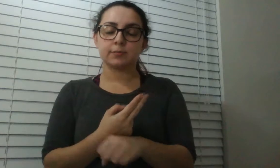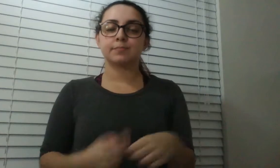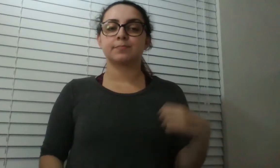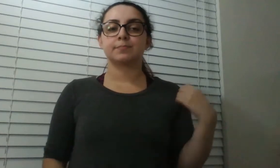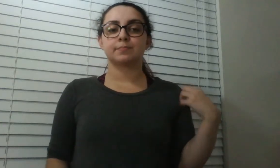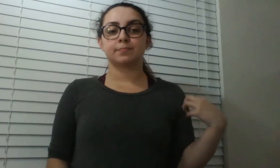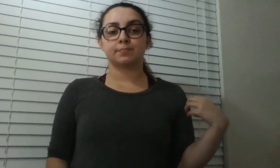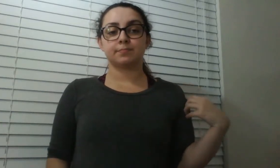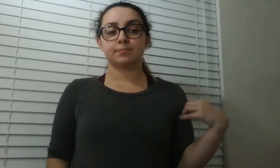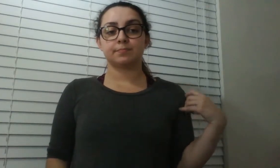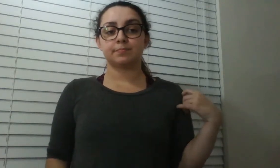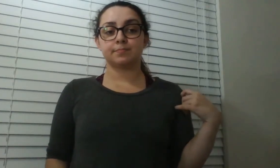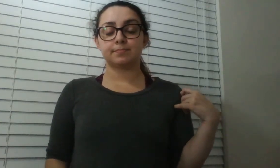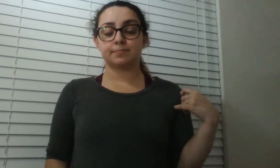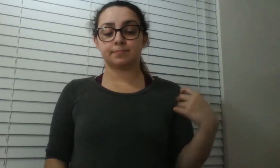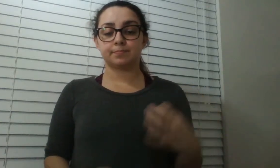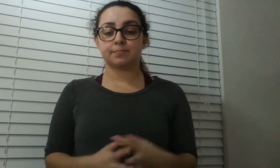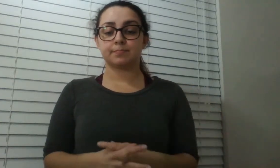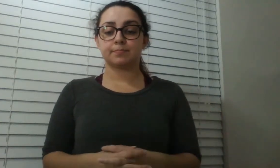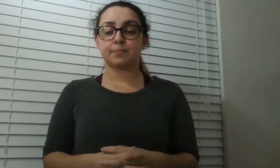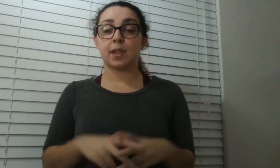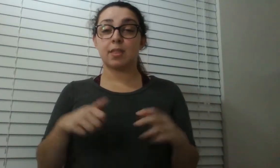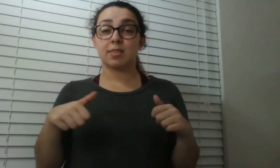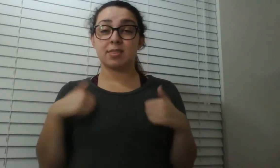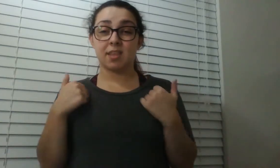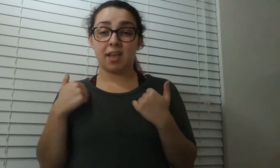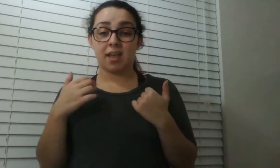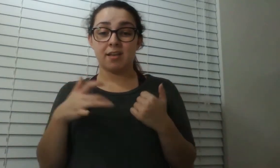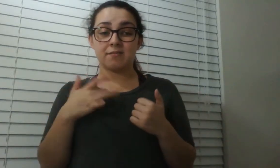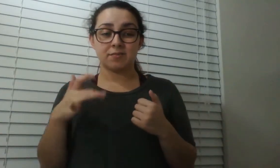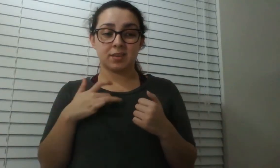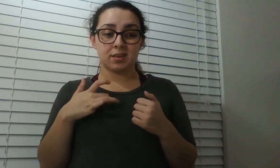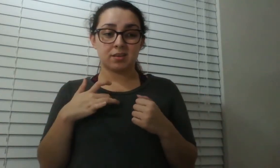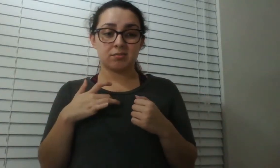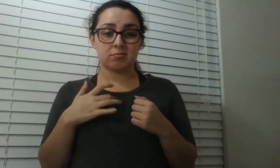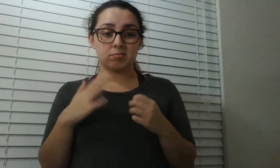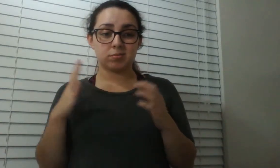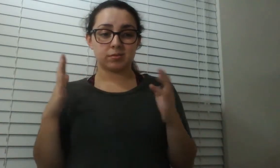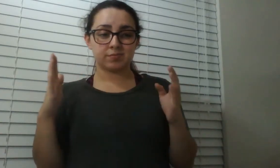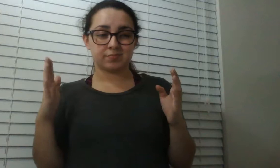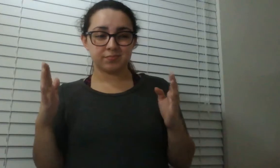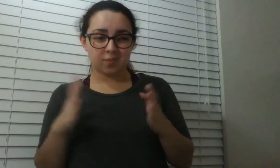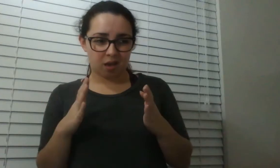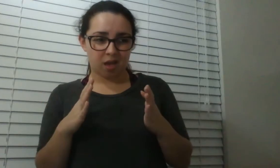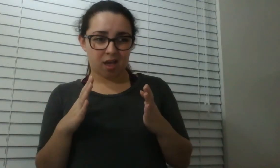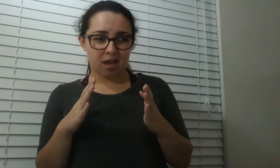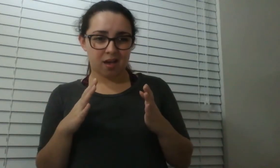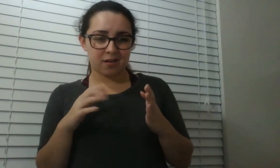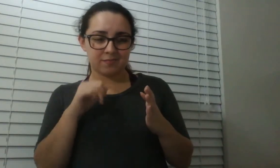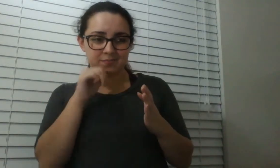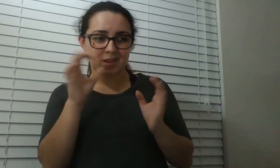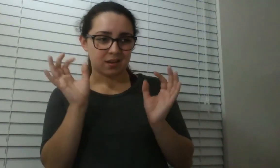Life seems very small as it is day to day. And then you just have these moments.